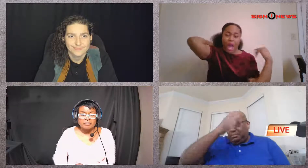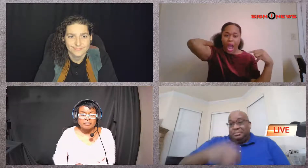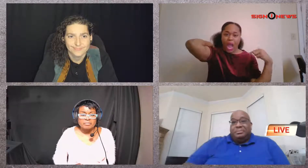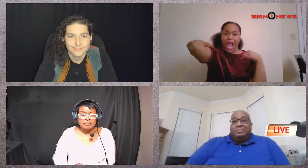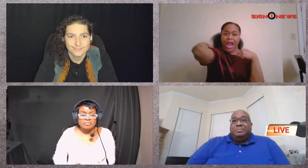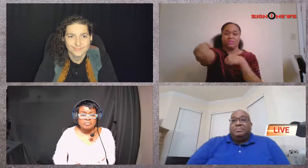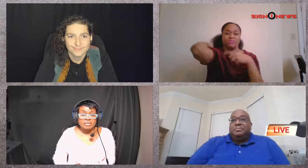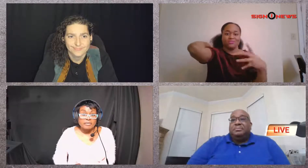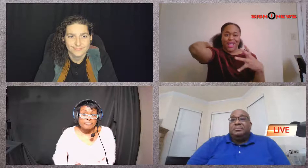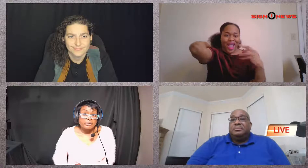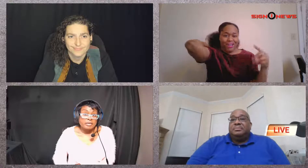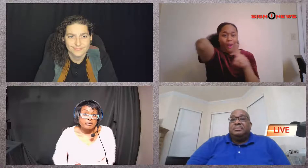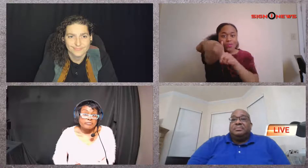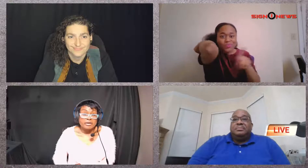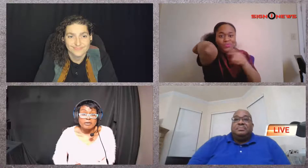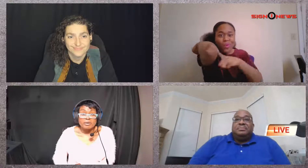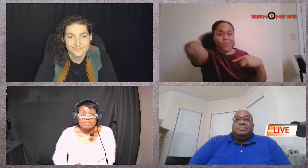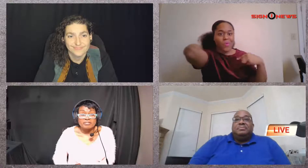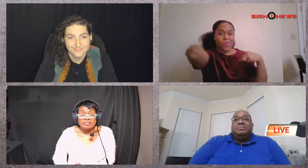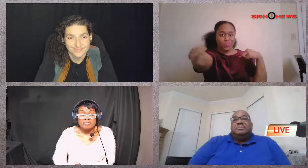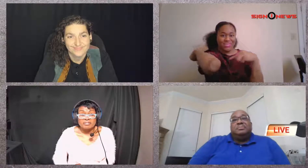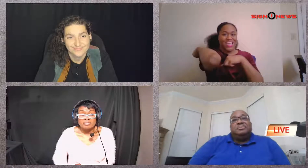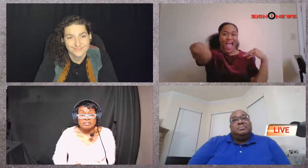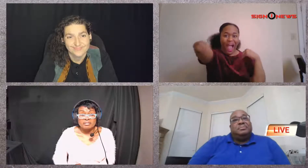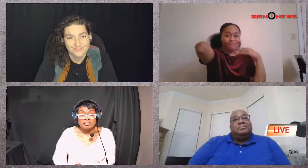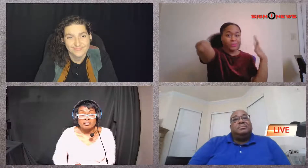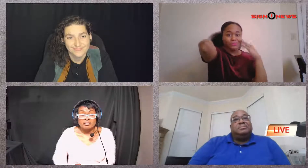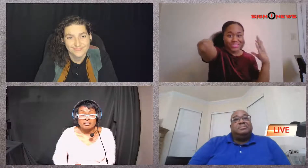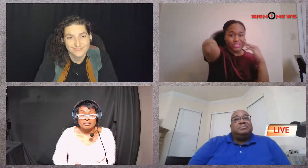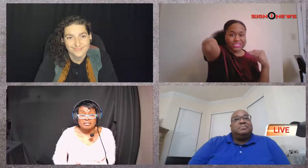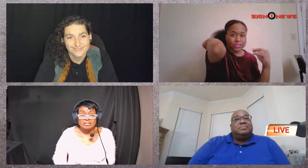I feel like you forgot about us.